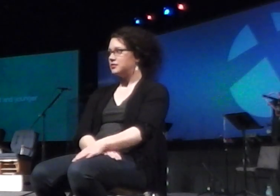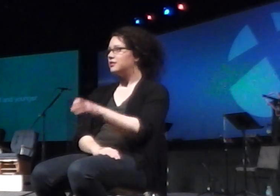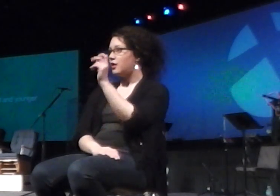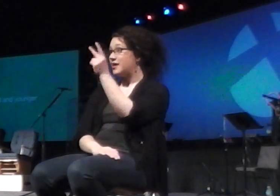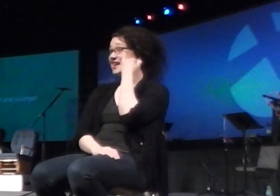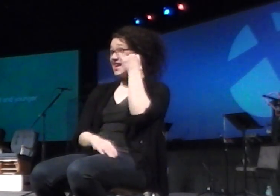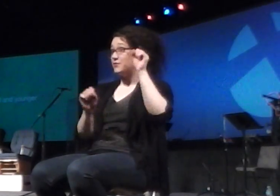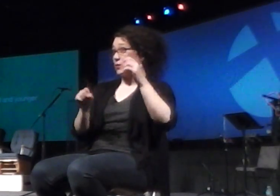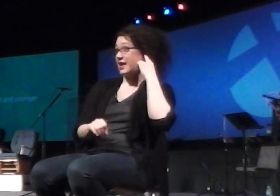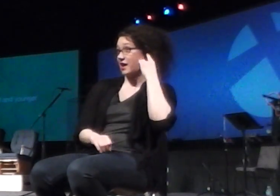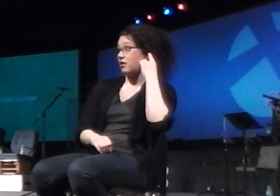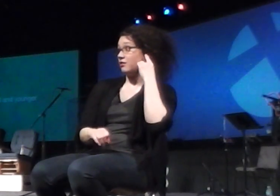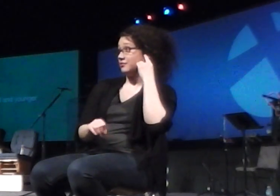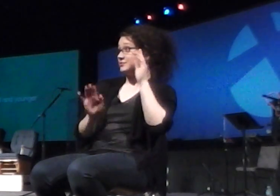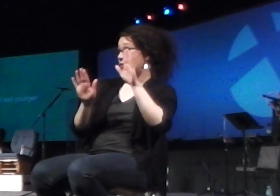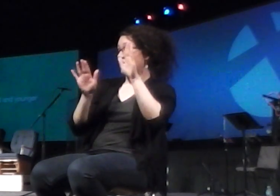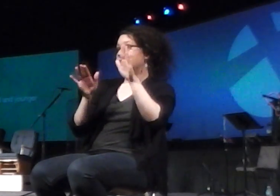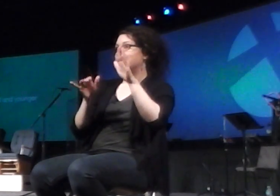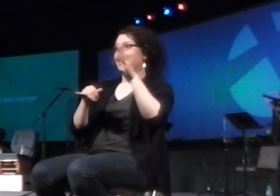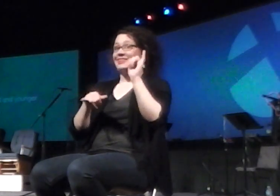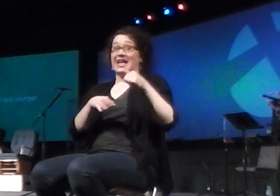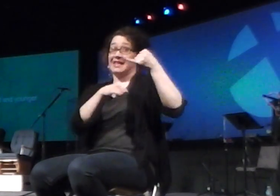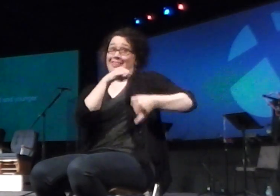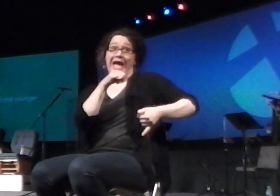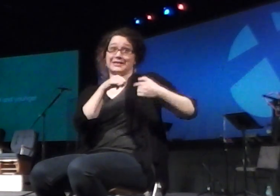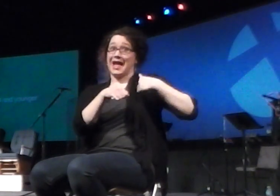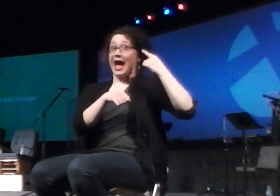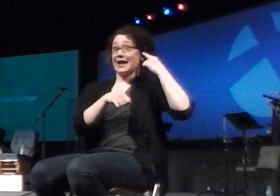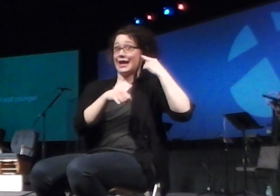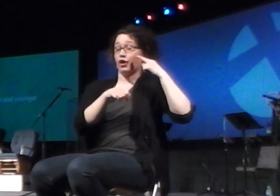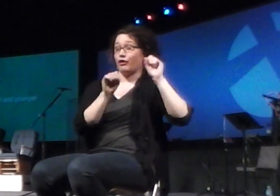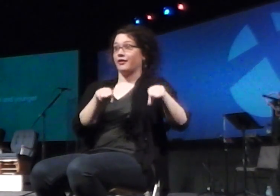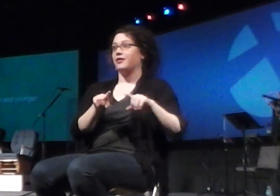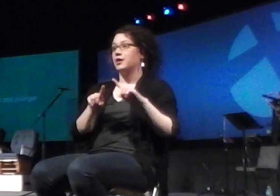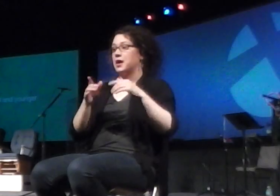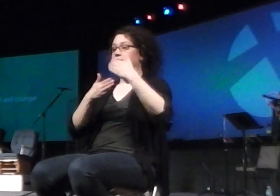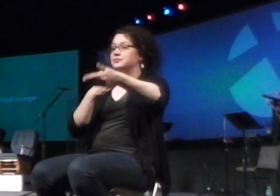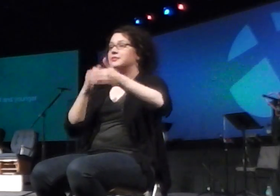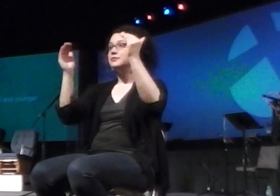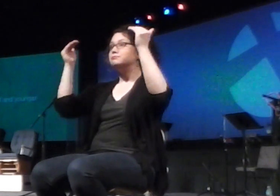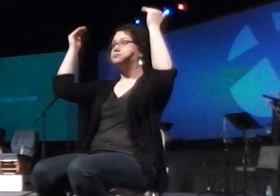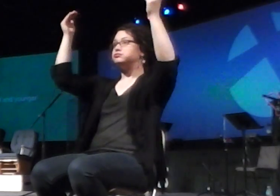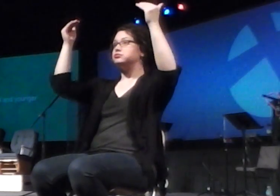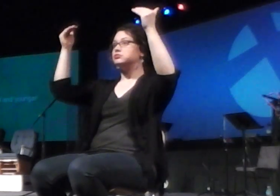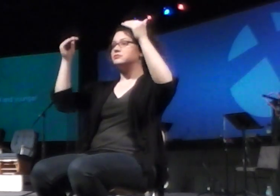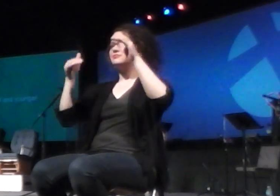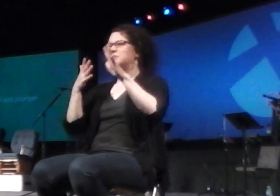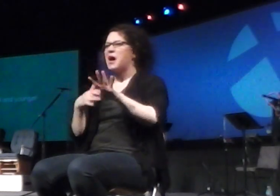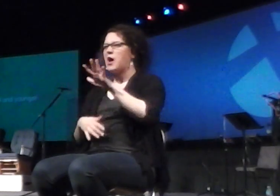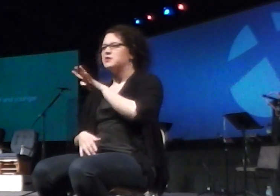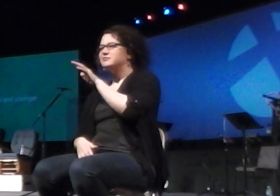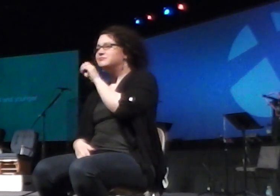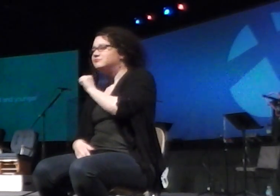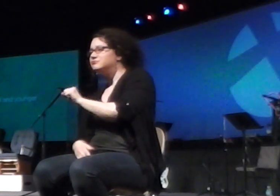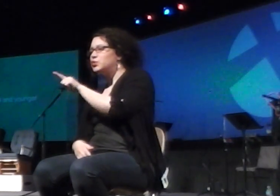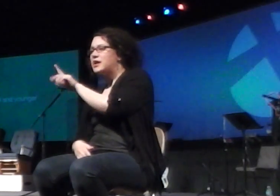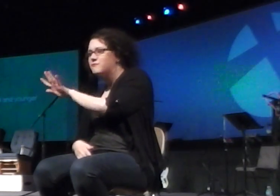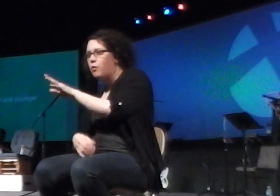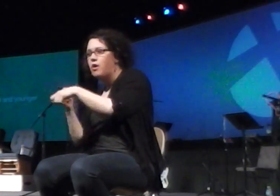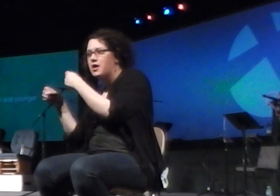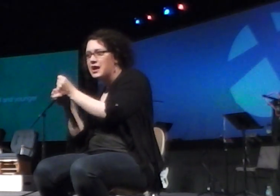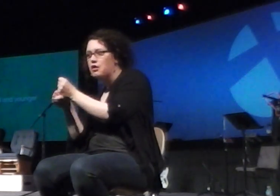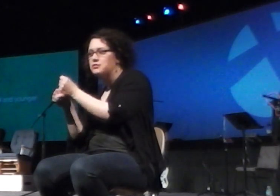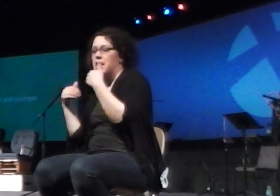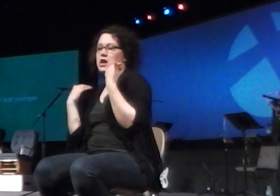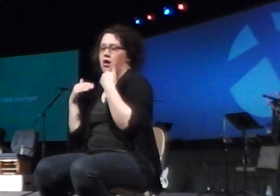Okay, if you can hear that, it's great. That's the last one I can hear, by the way. Go ahead to this next one. This is about 24 years old and younger should be able to hear this one. I can't